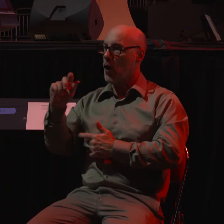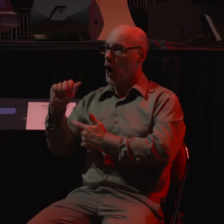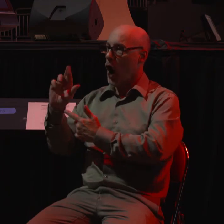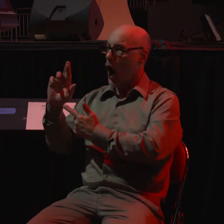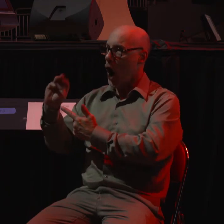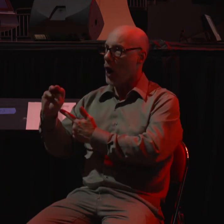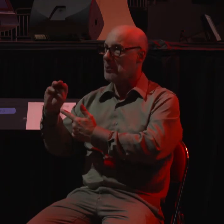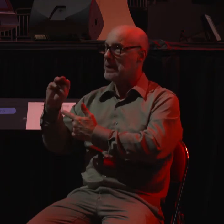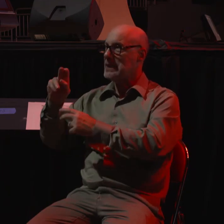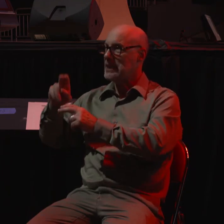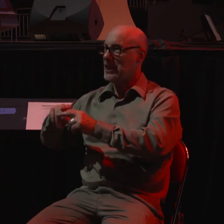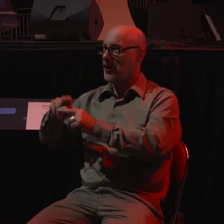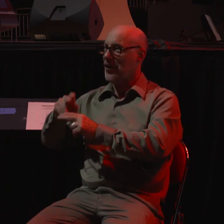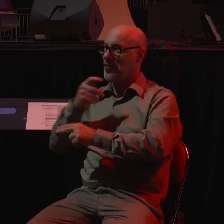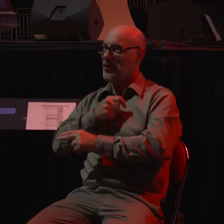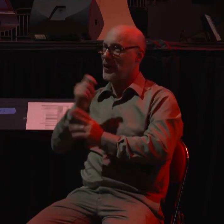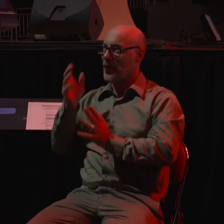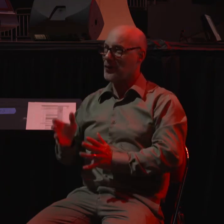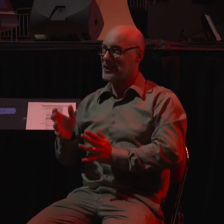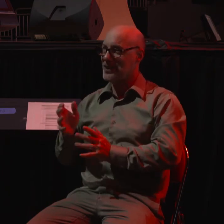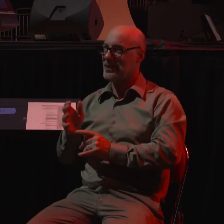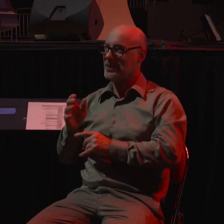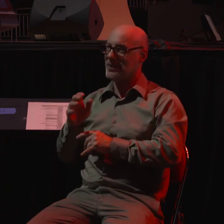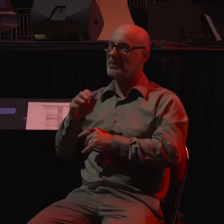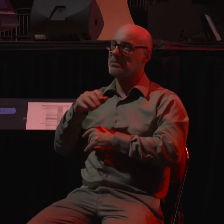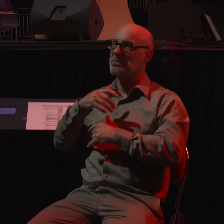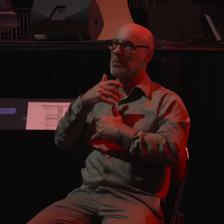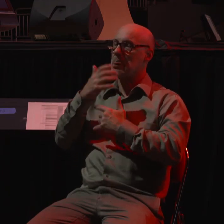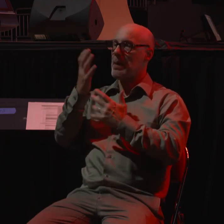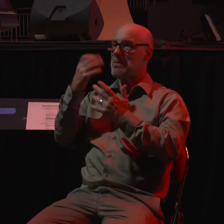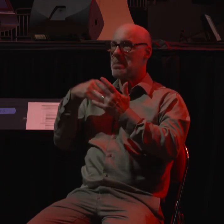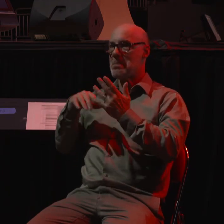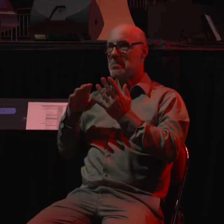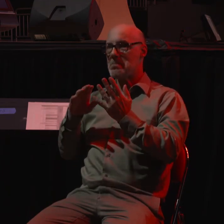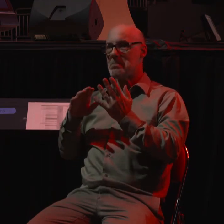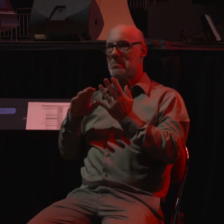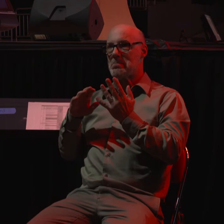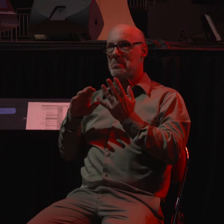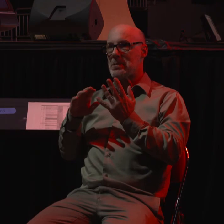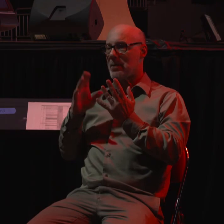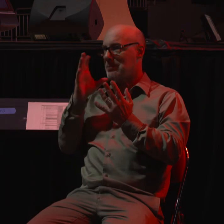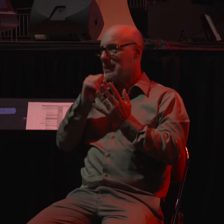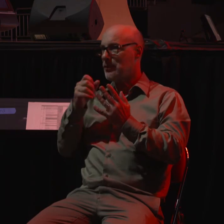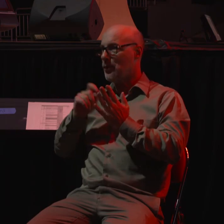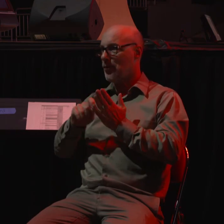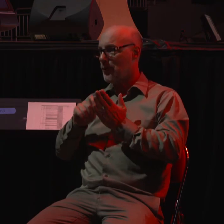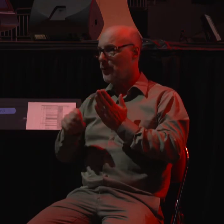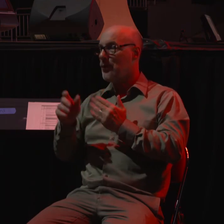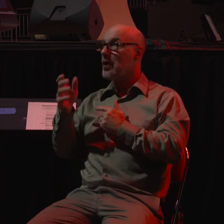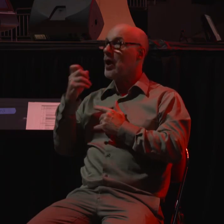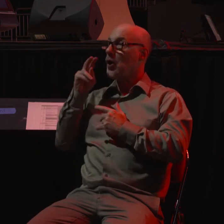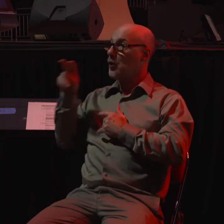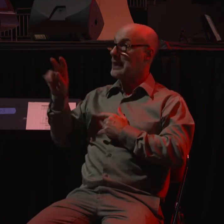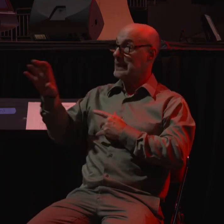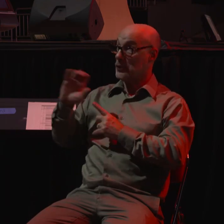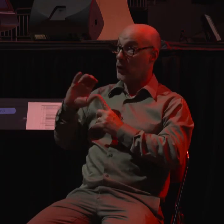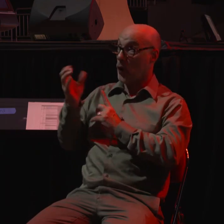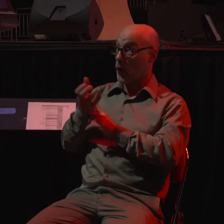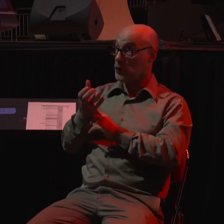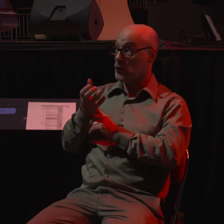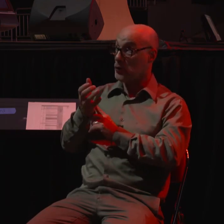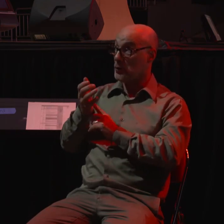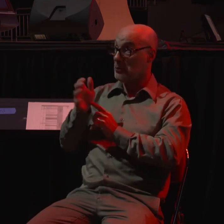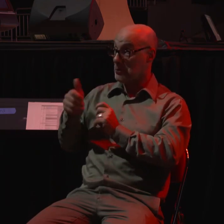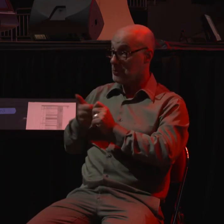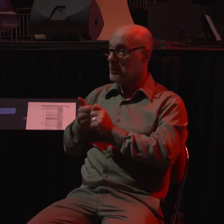by Rufus Burrow Jr. Great look at his sort of cultural roots. There's